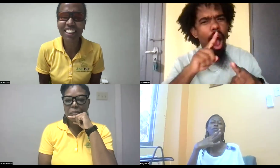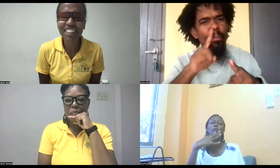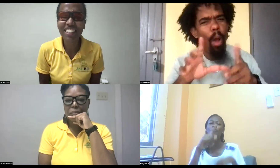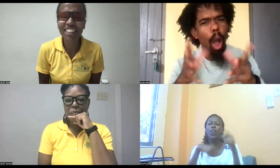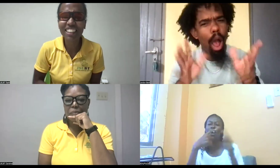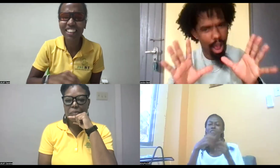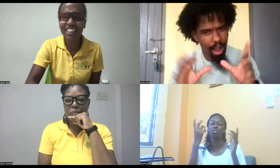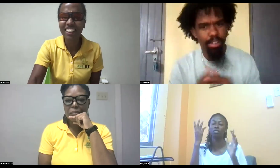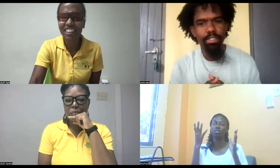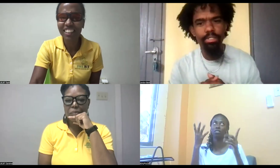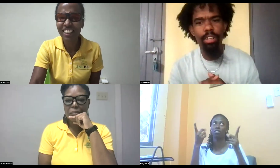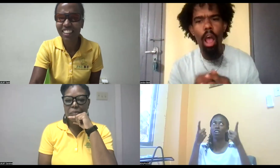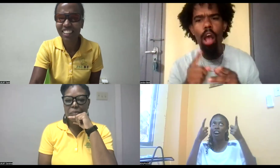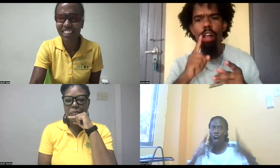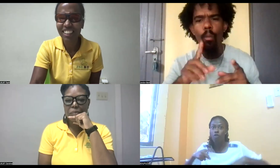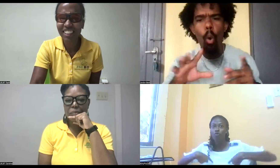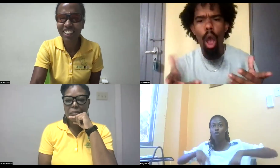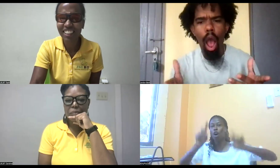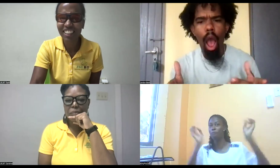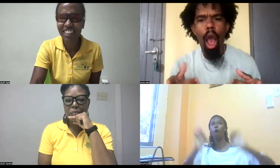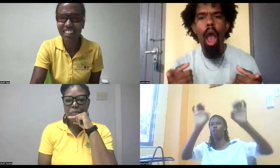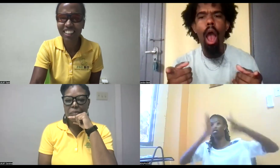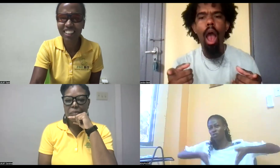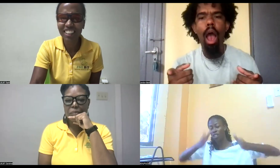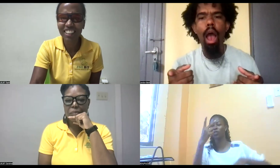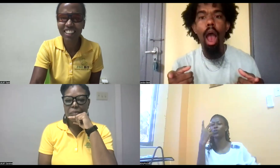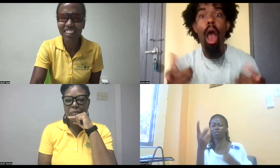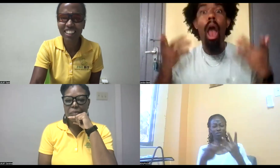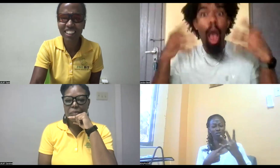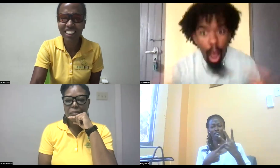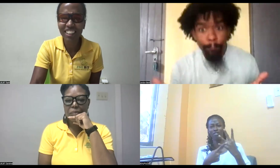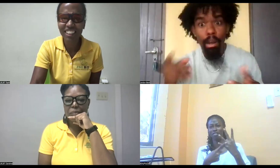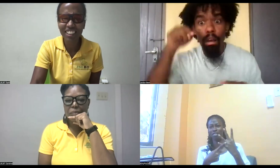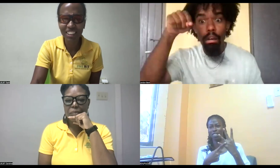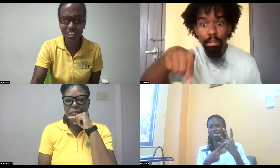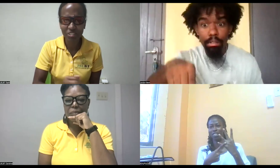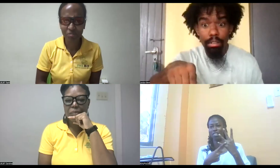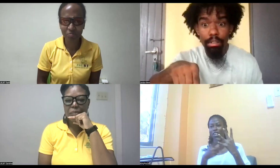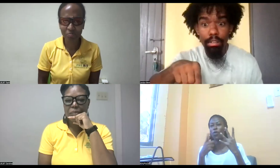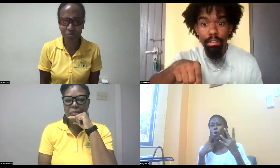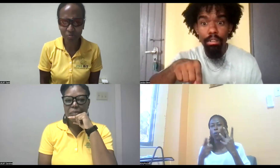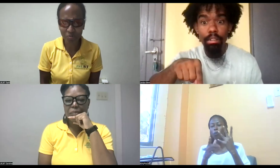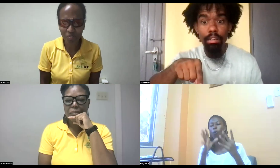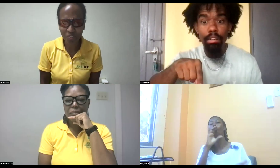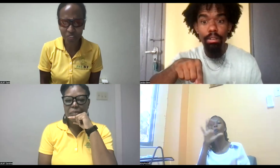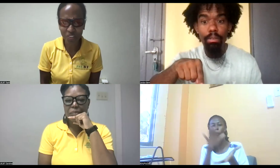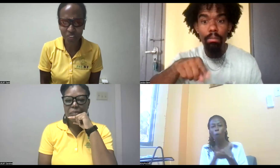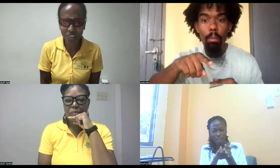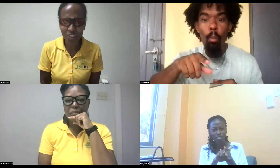was the lady was talking about an emergency that happened between, it